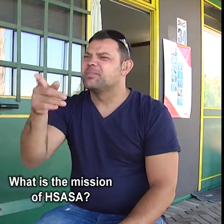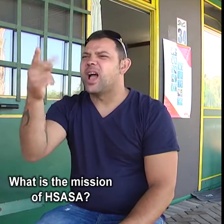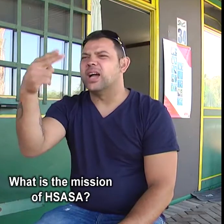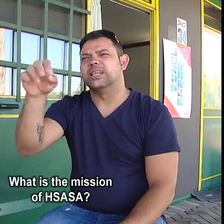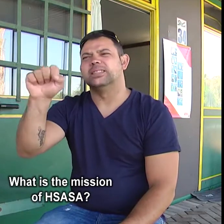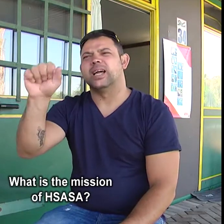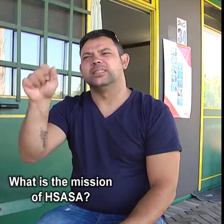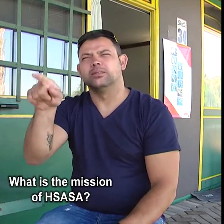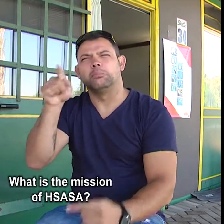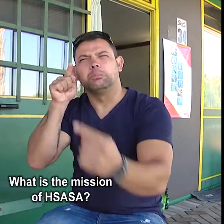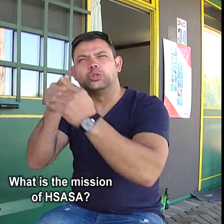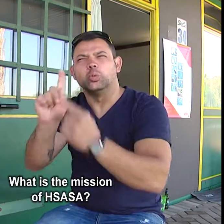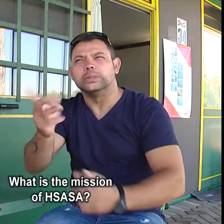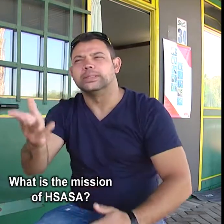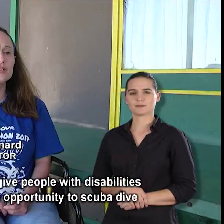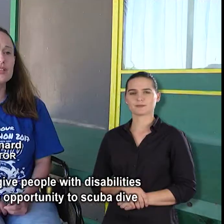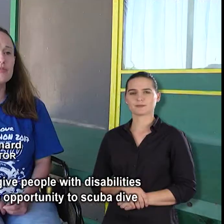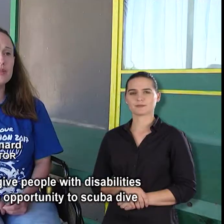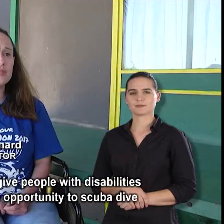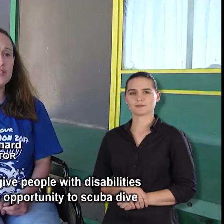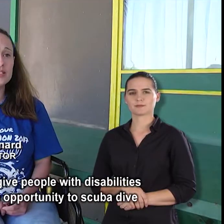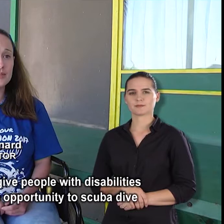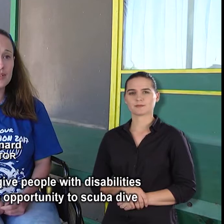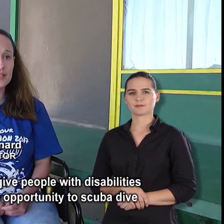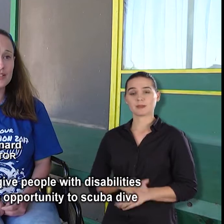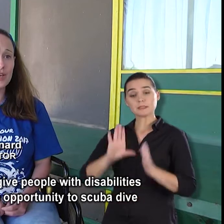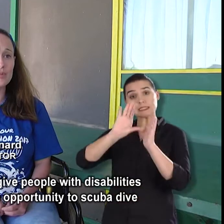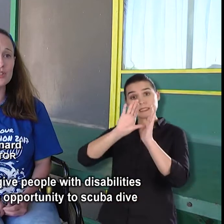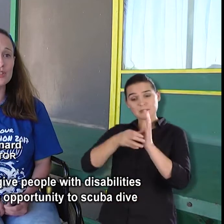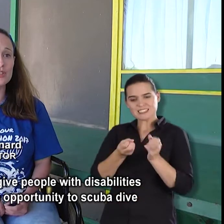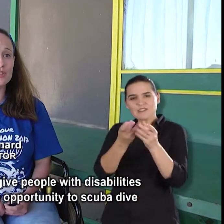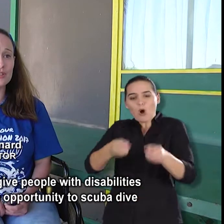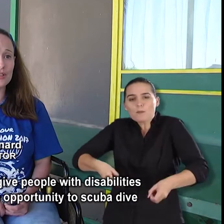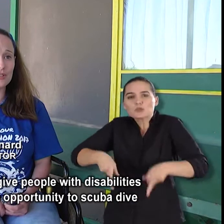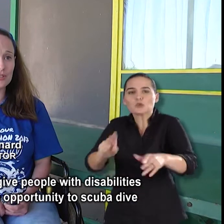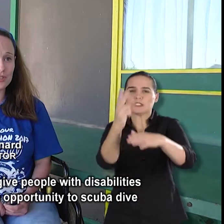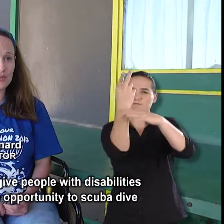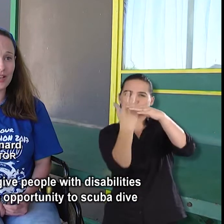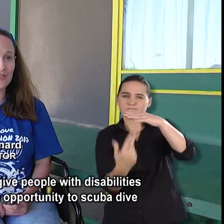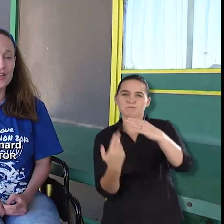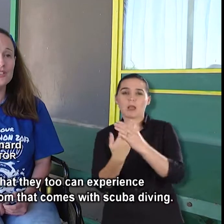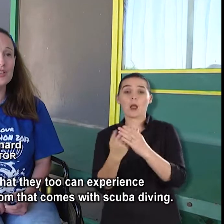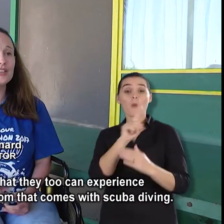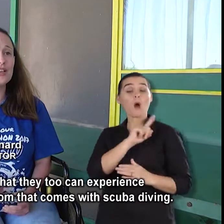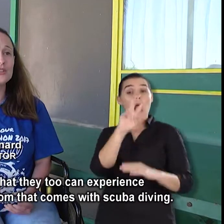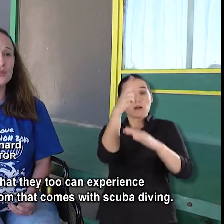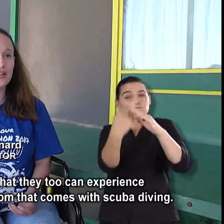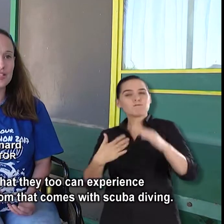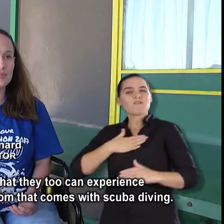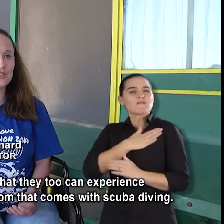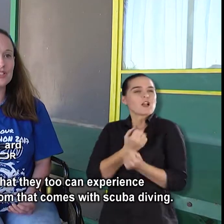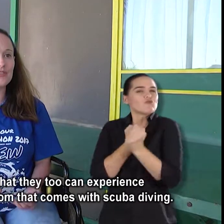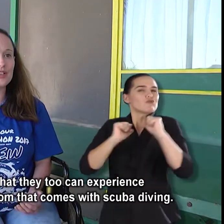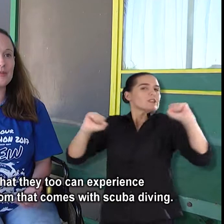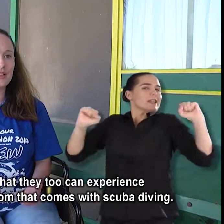What is the mission of HSASA? To give people with a disability the opportunity to scuba dive so that they too